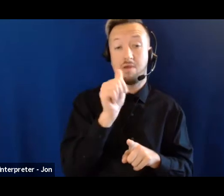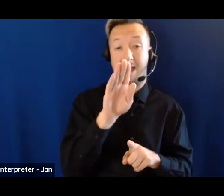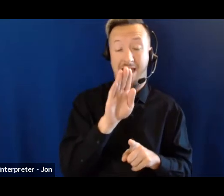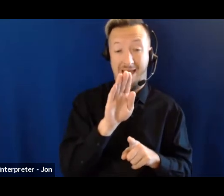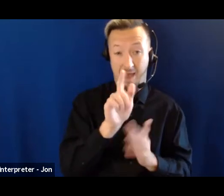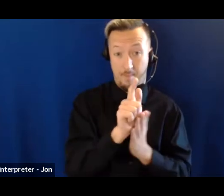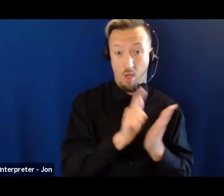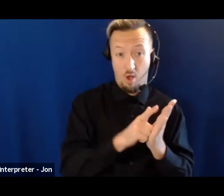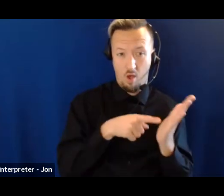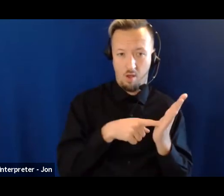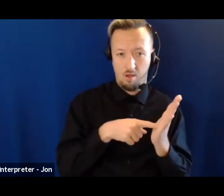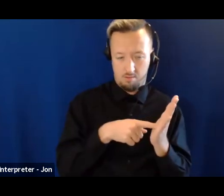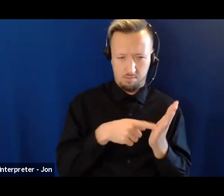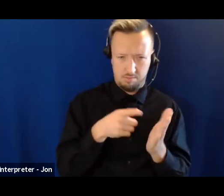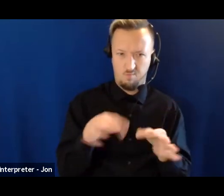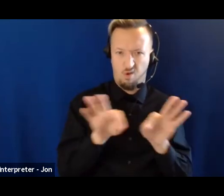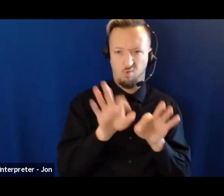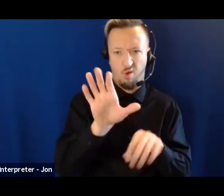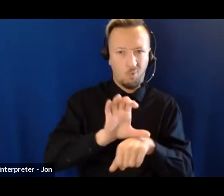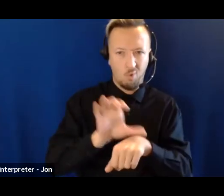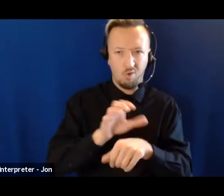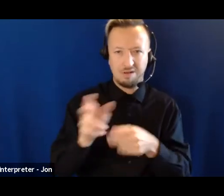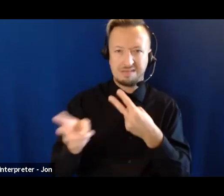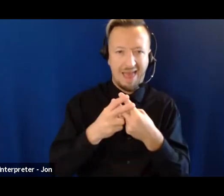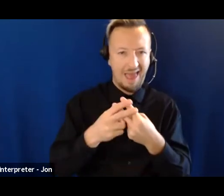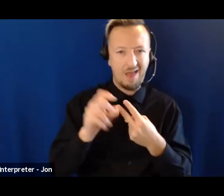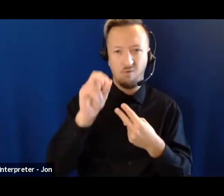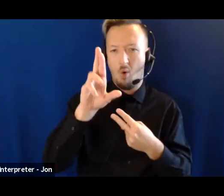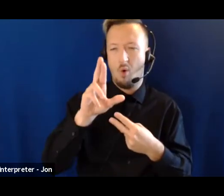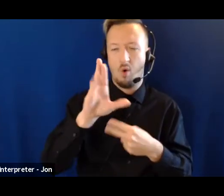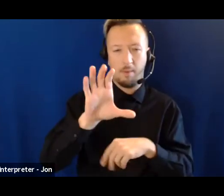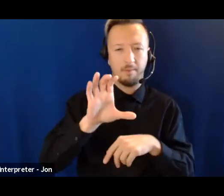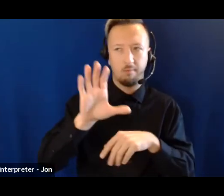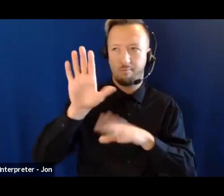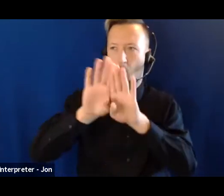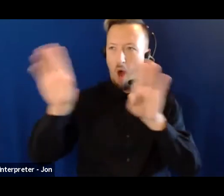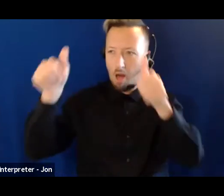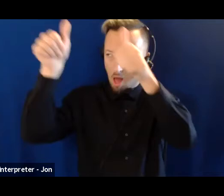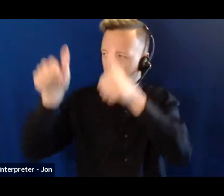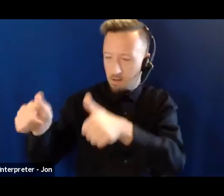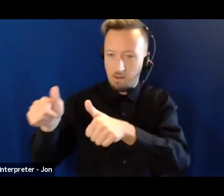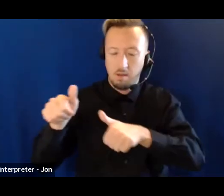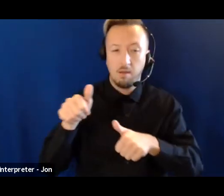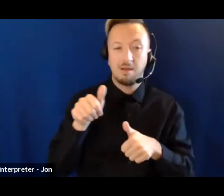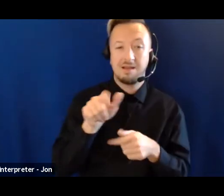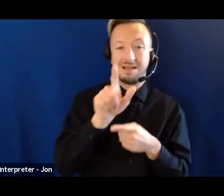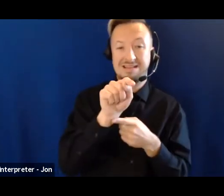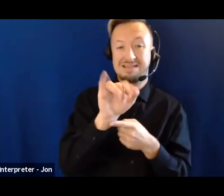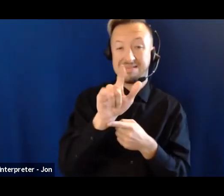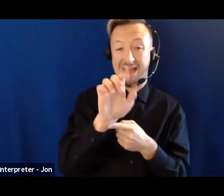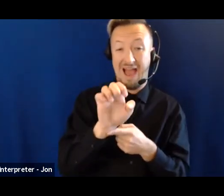your, your computer or have up on your wall or on your desk or whatever is Title